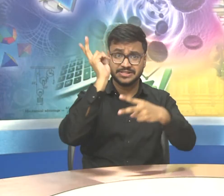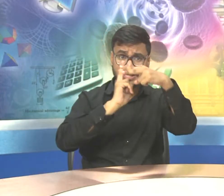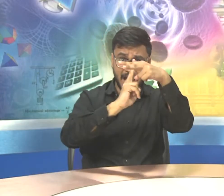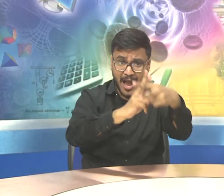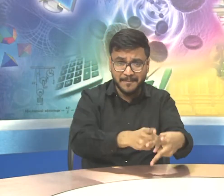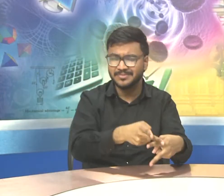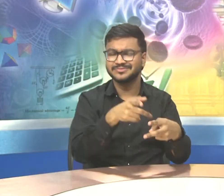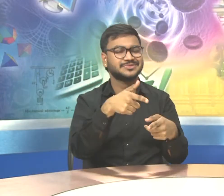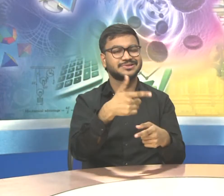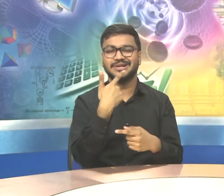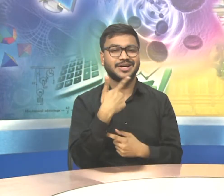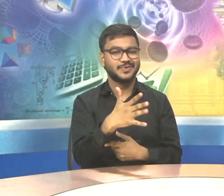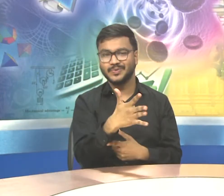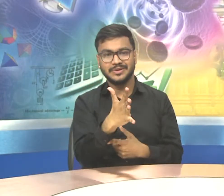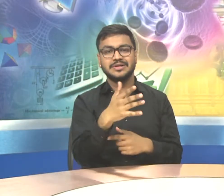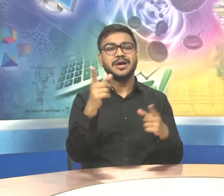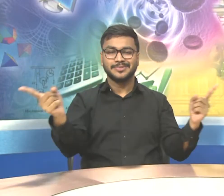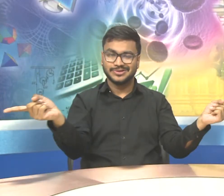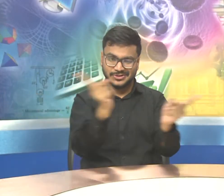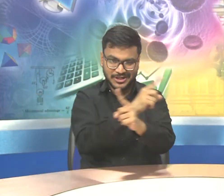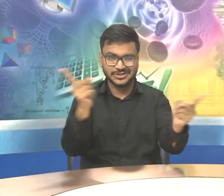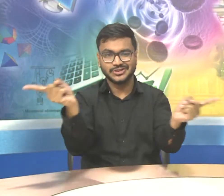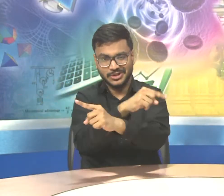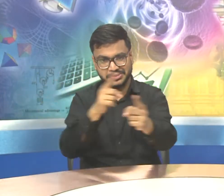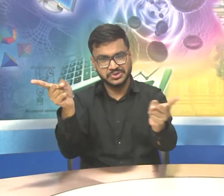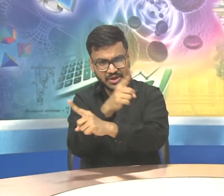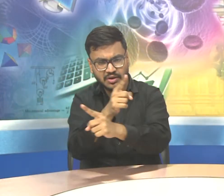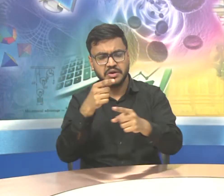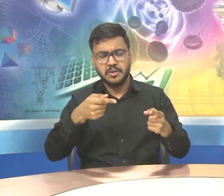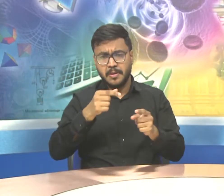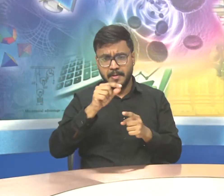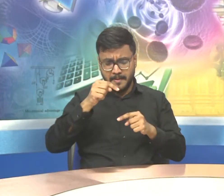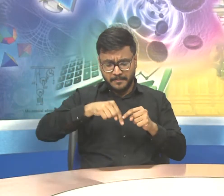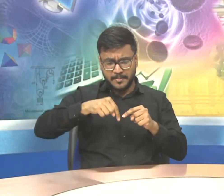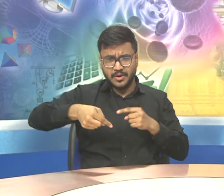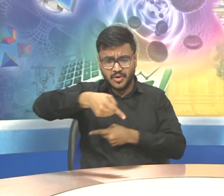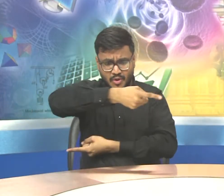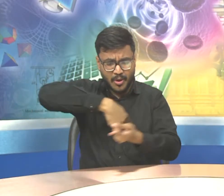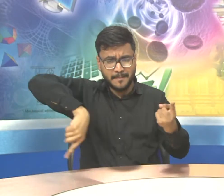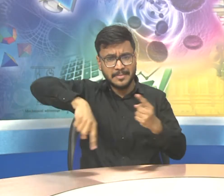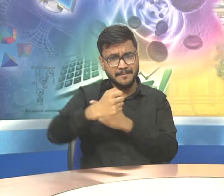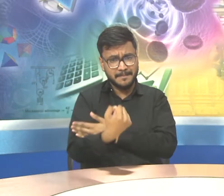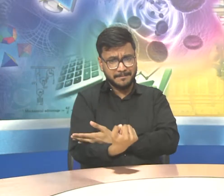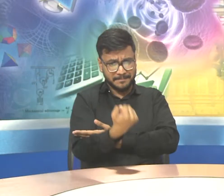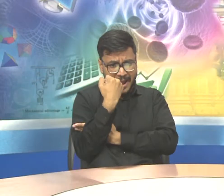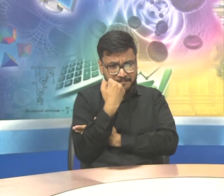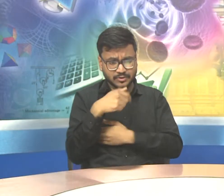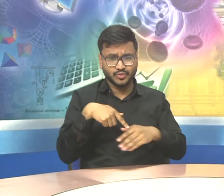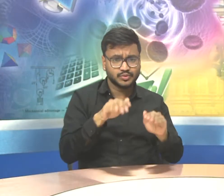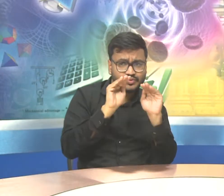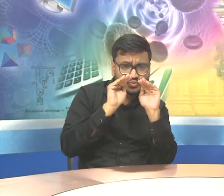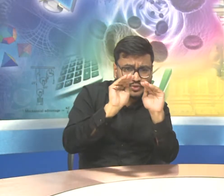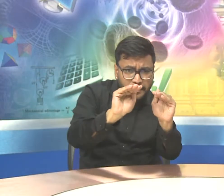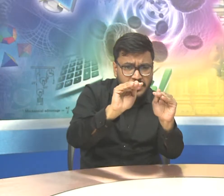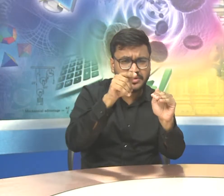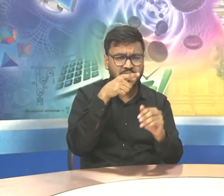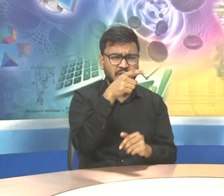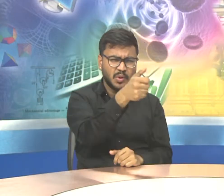Republic, in this a general people chosen a person who become the president, but